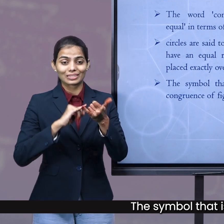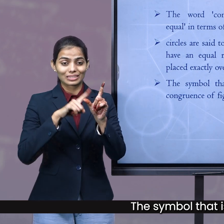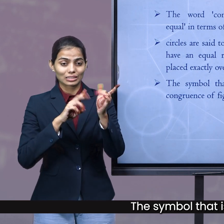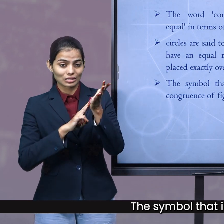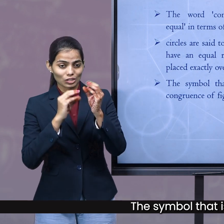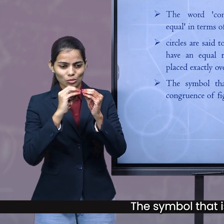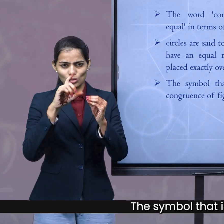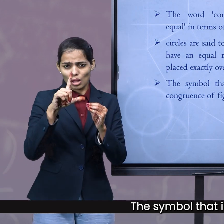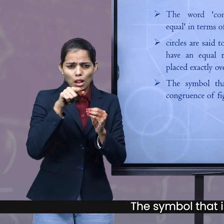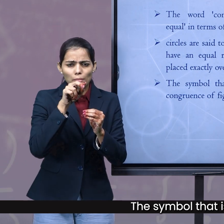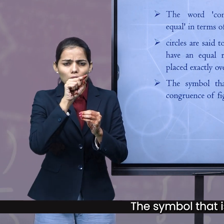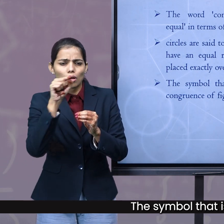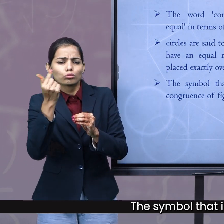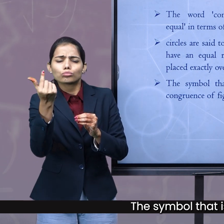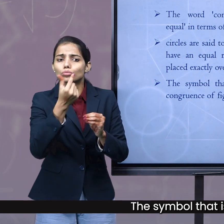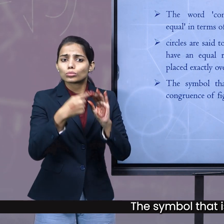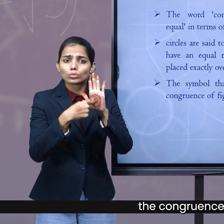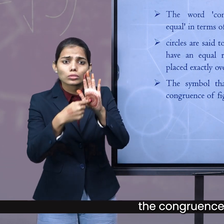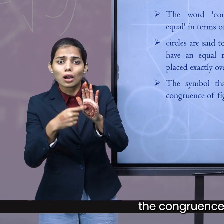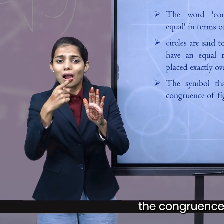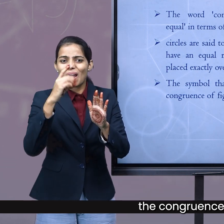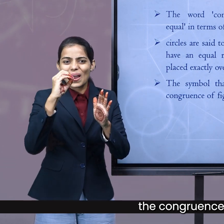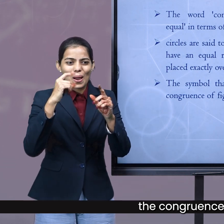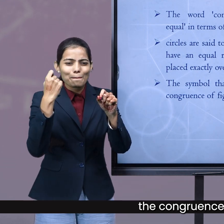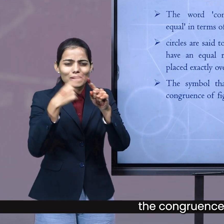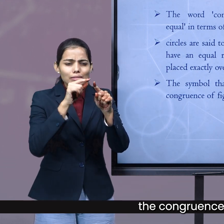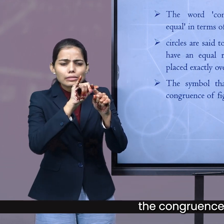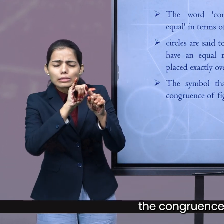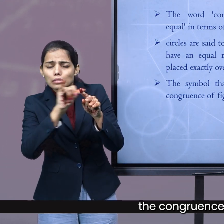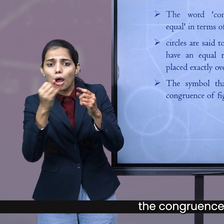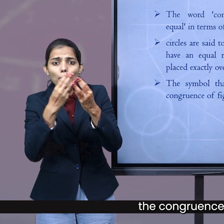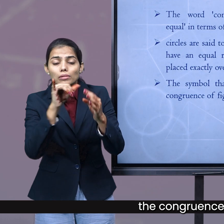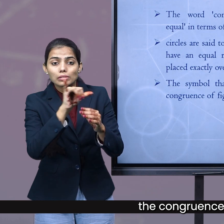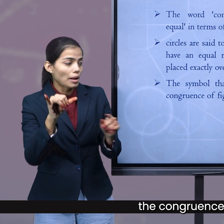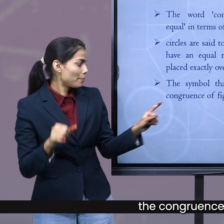The symbol that is used to show the congruence of figures is congruent.